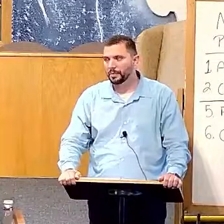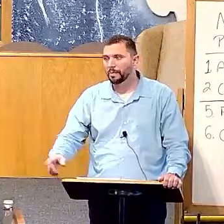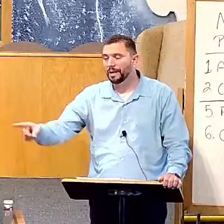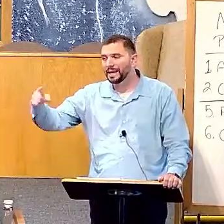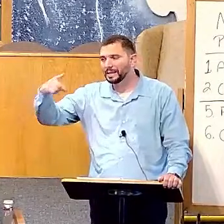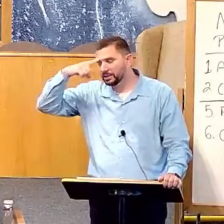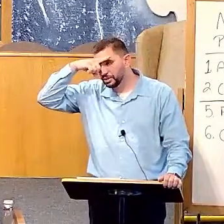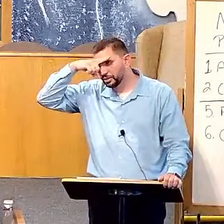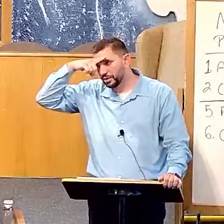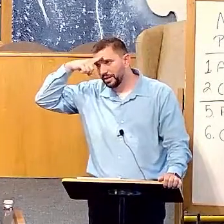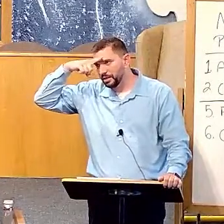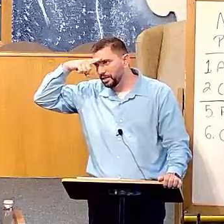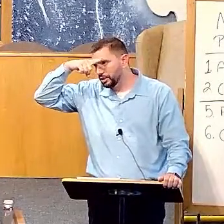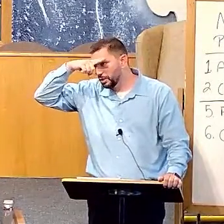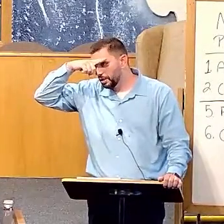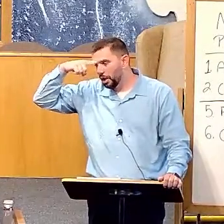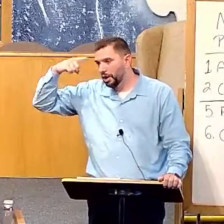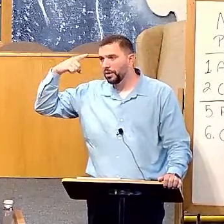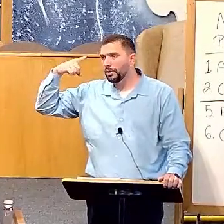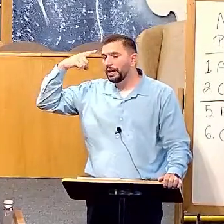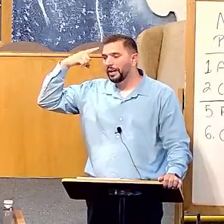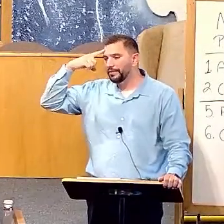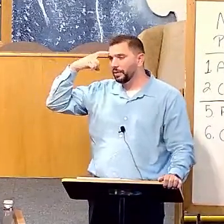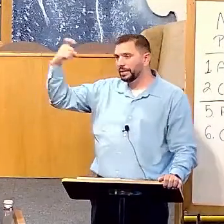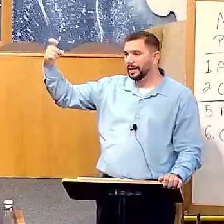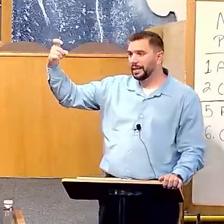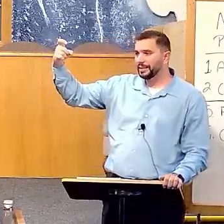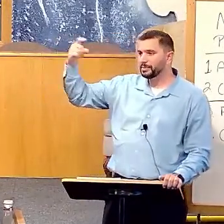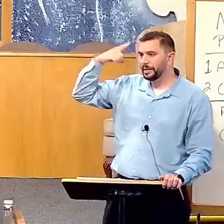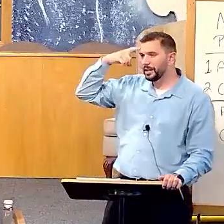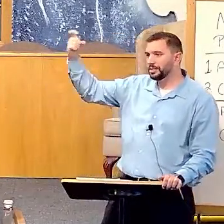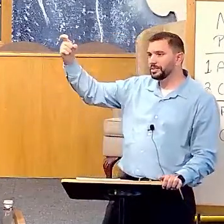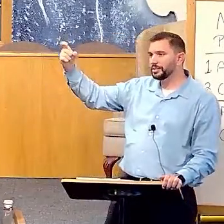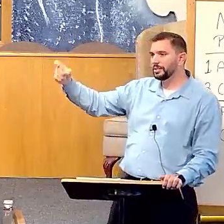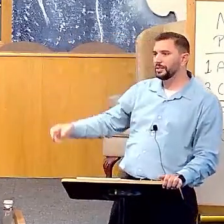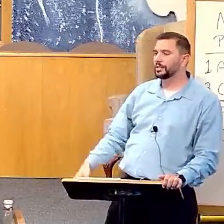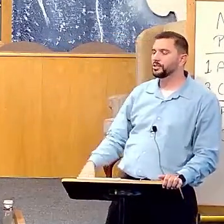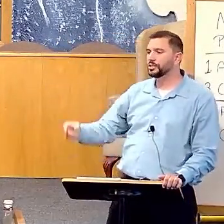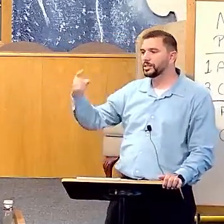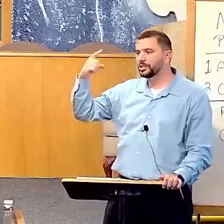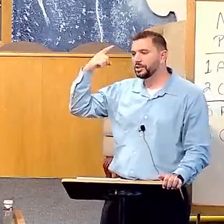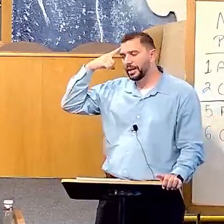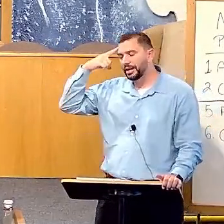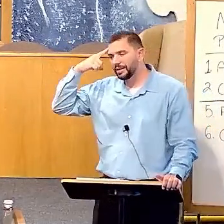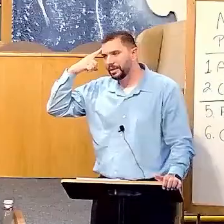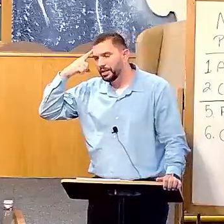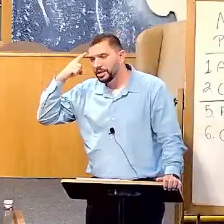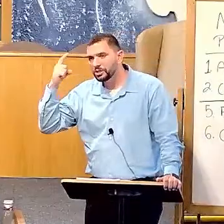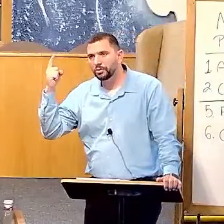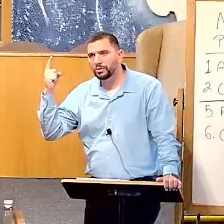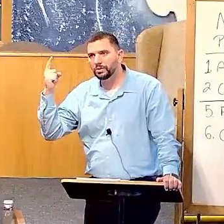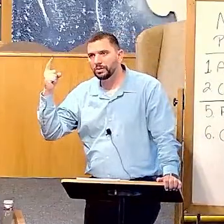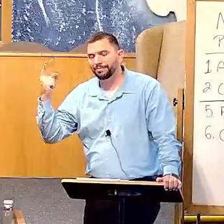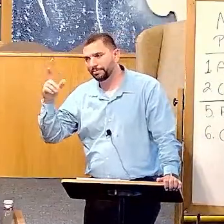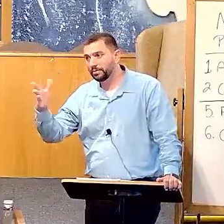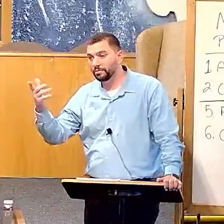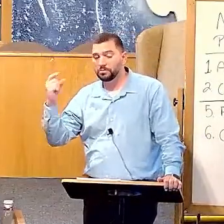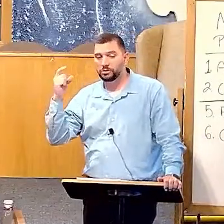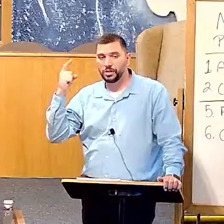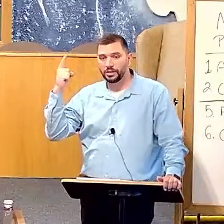Black is just a straight. Oh, if you go like that, that's because you're touching your head. So to